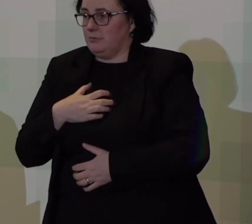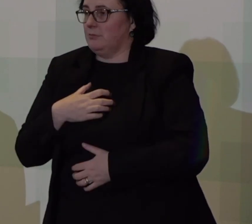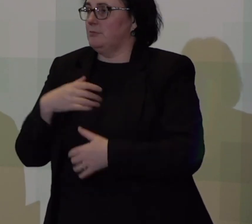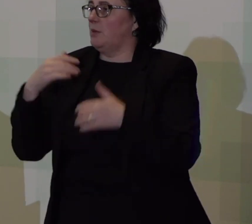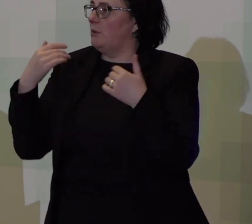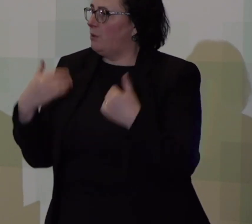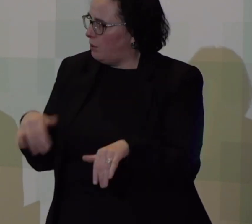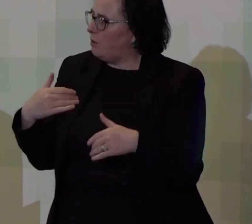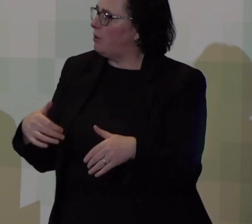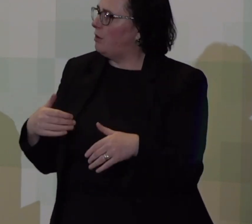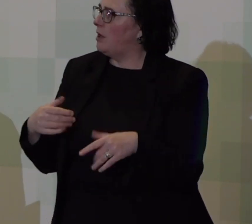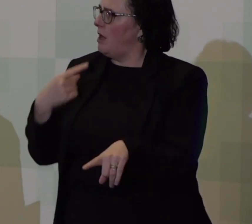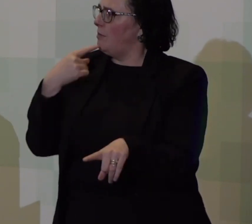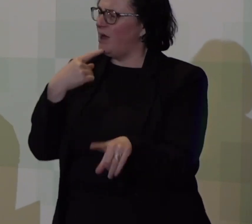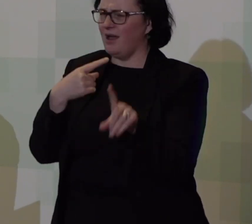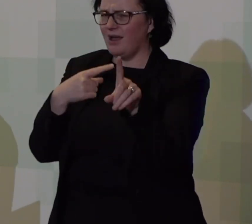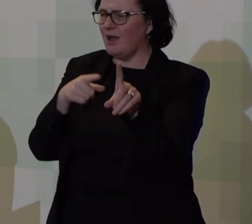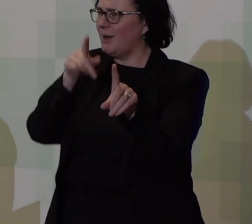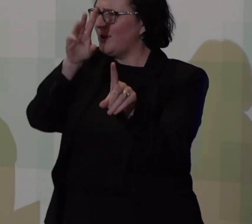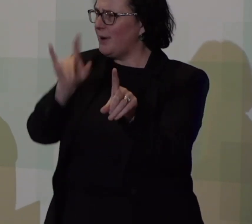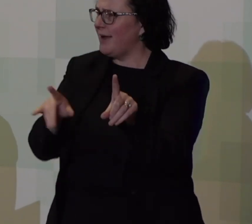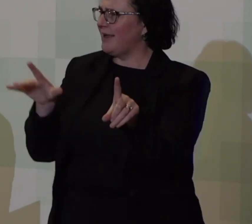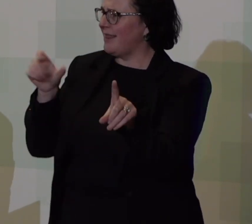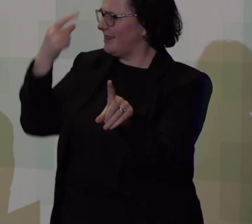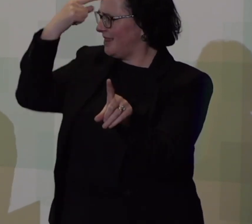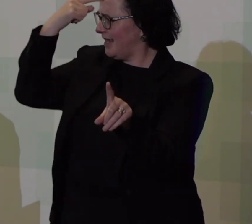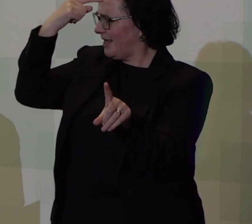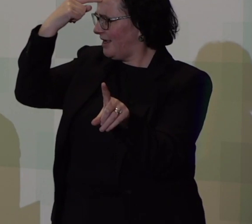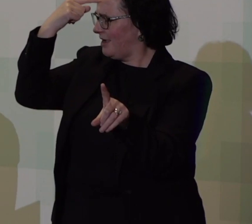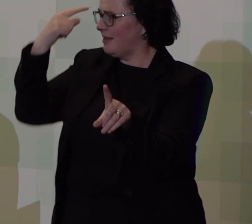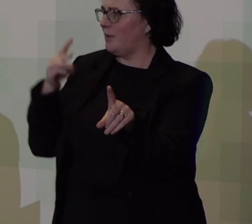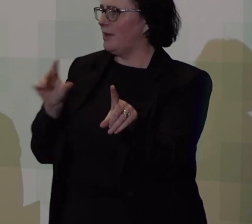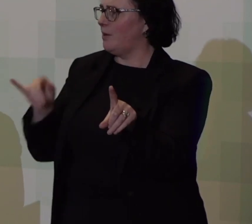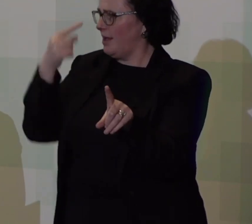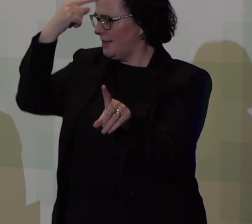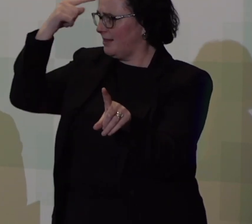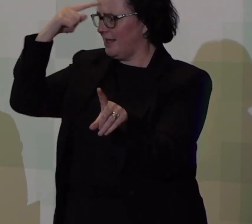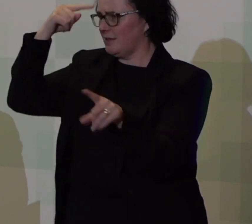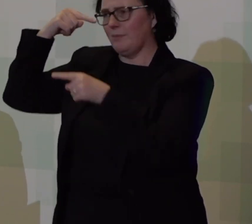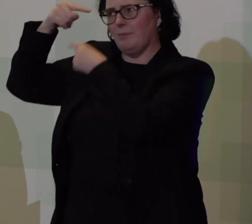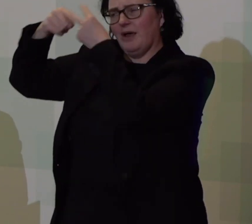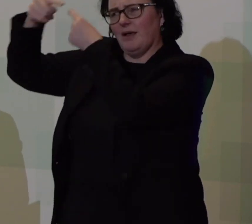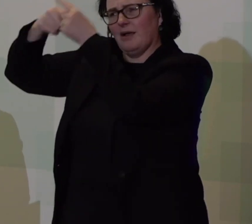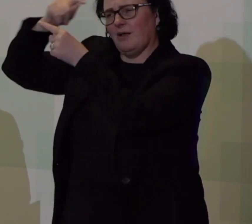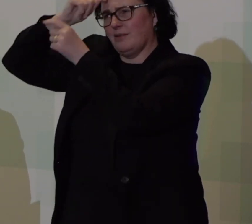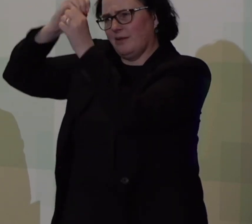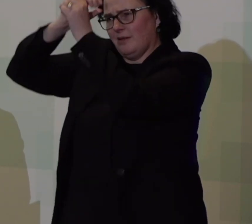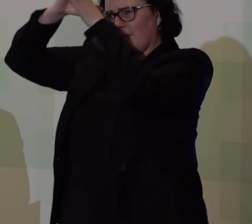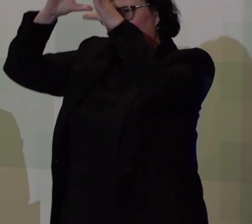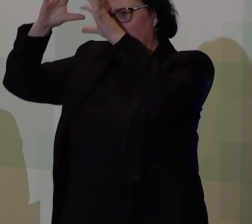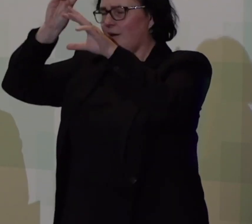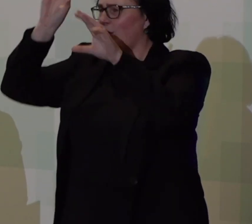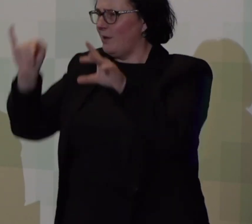but that we need to look at why do people think this way? Why does this way of thinking persist? Why are